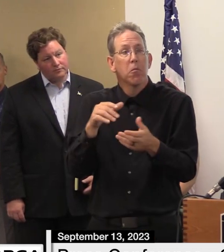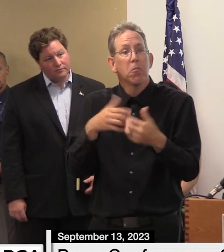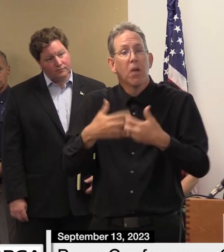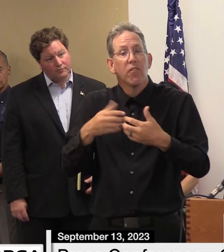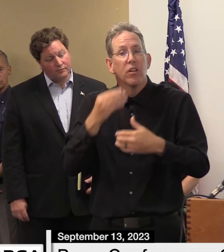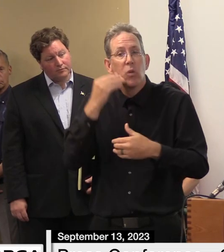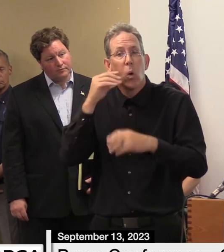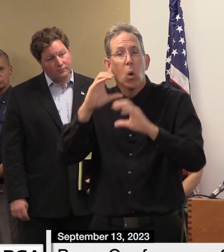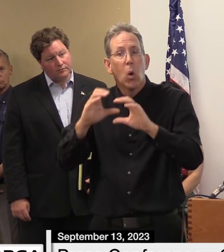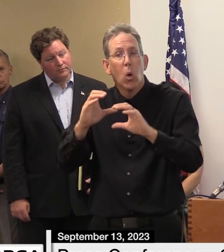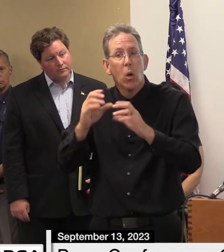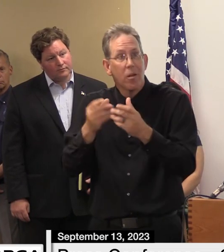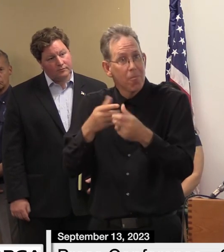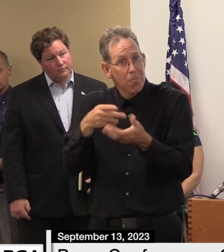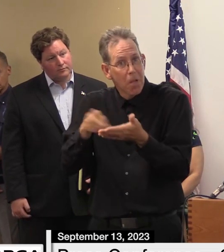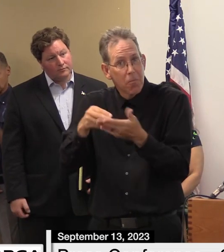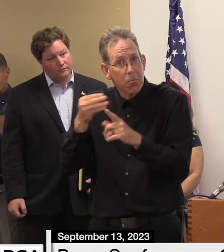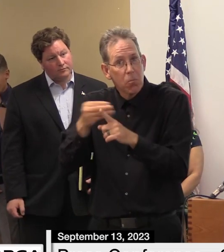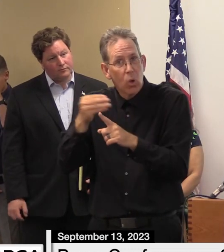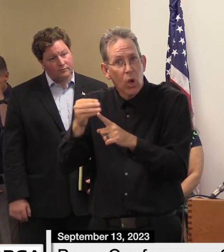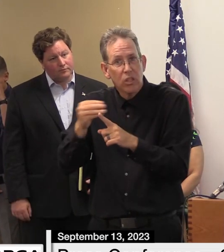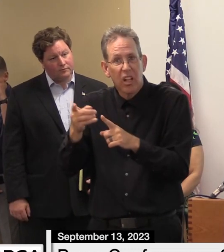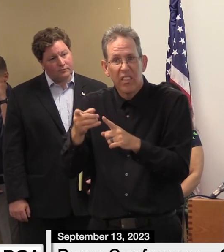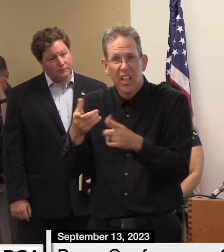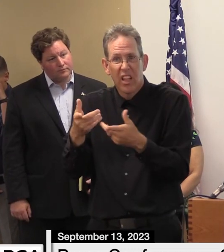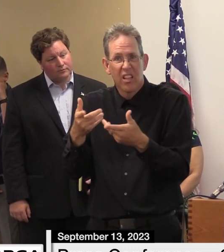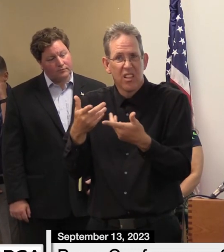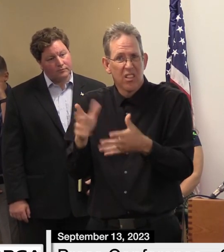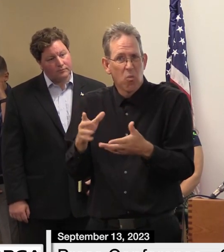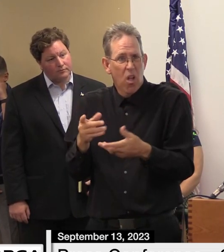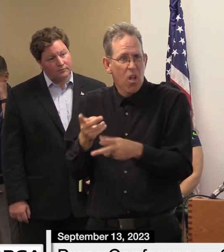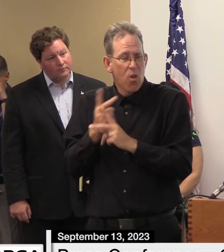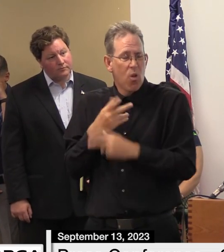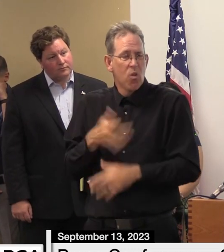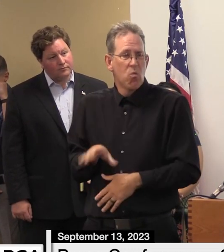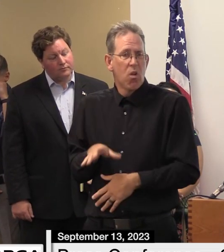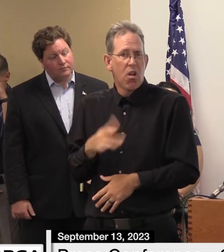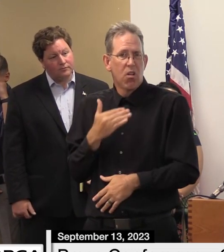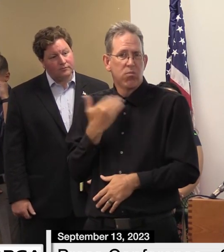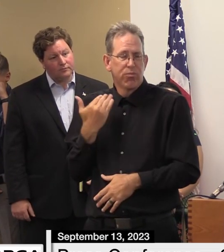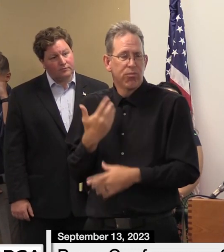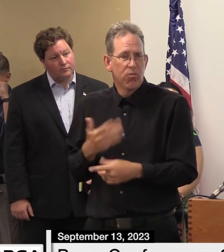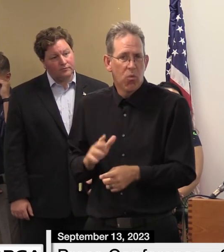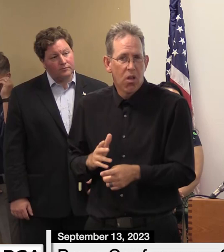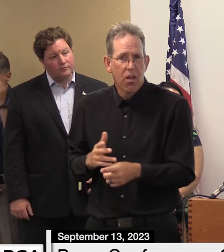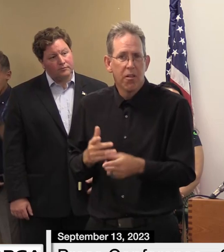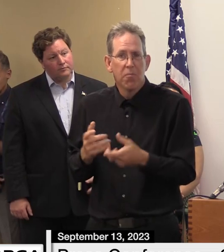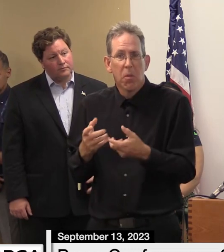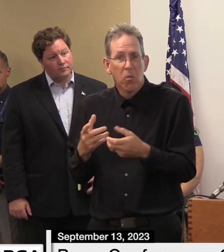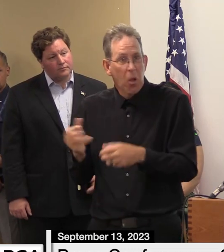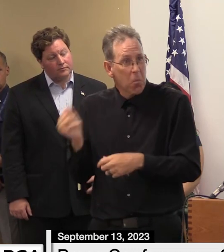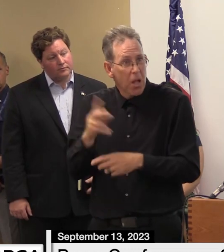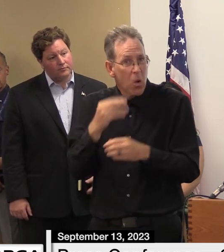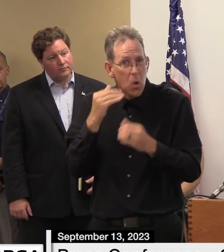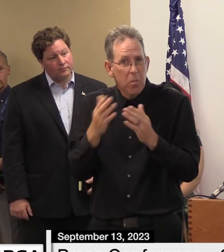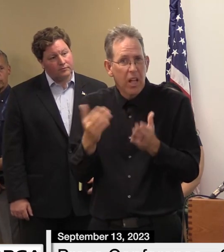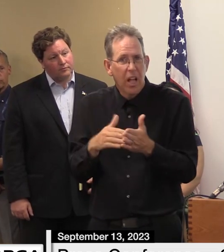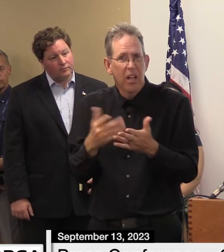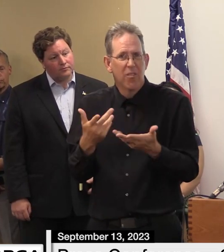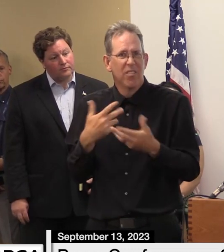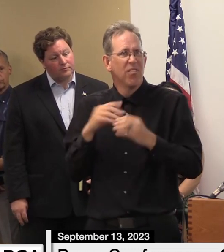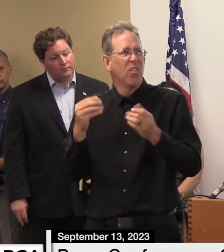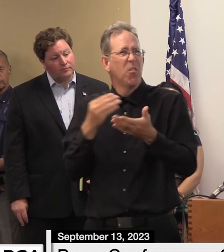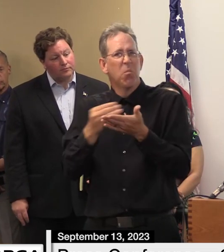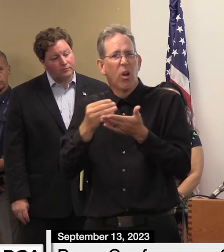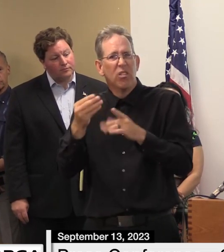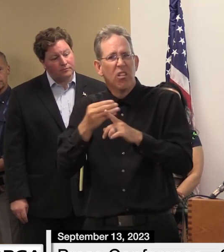mortgage doesn't want a loan, probably, in order to rebuild their home. It may be necessary,